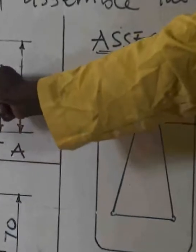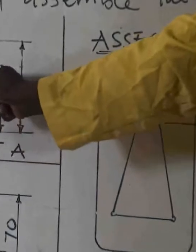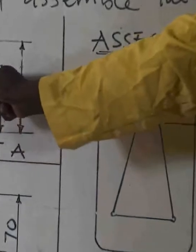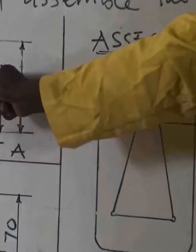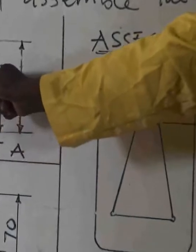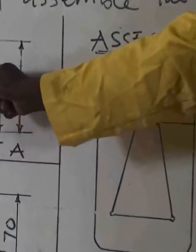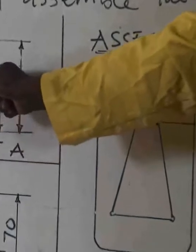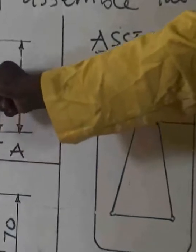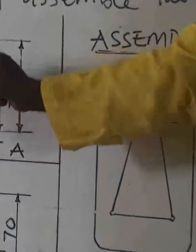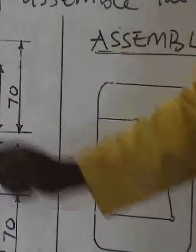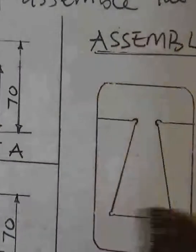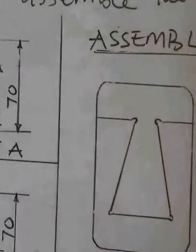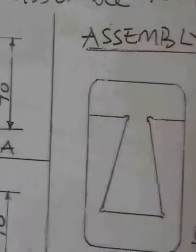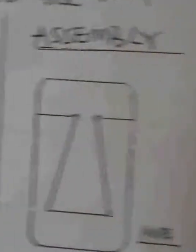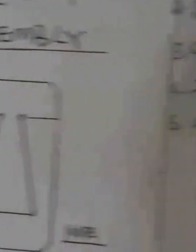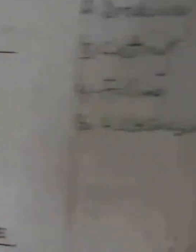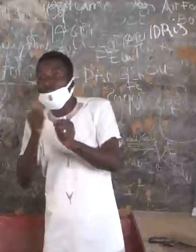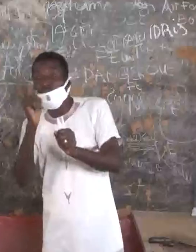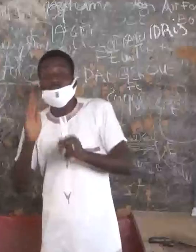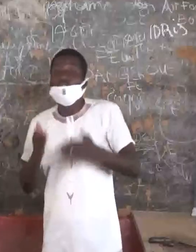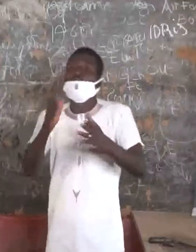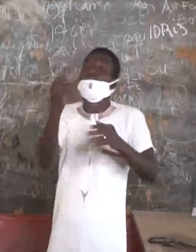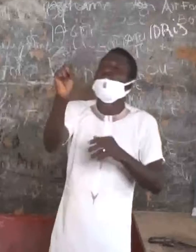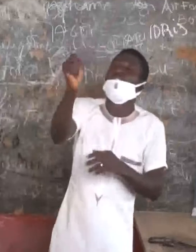that you have marked at the top, which will give you the